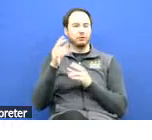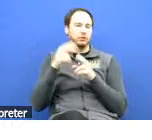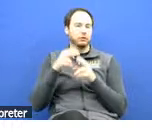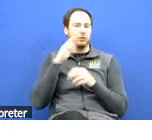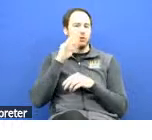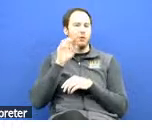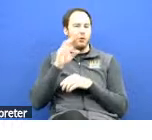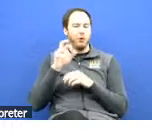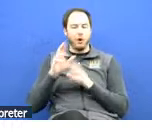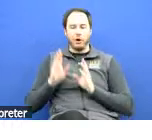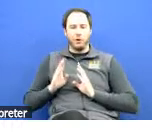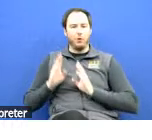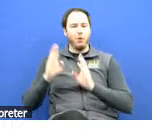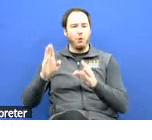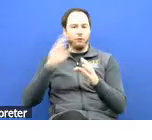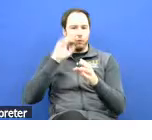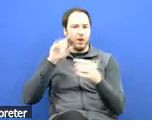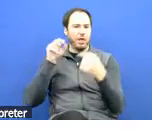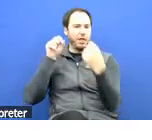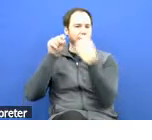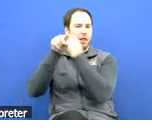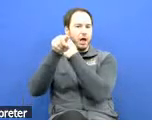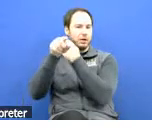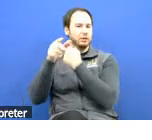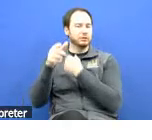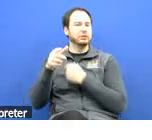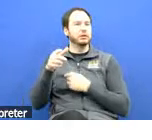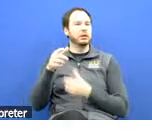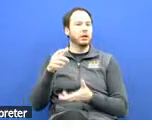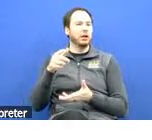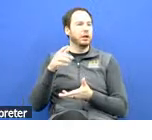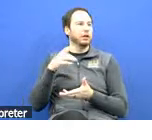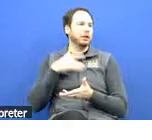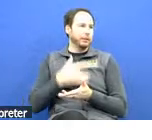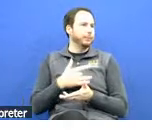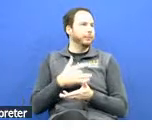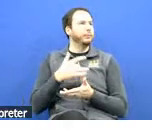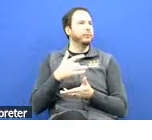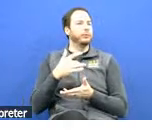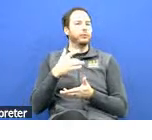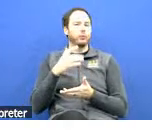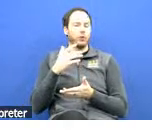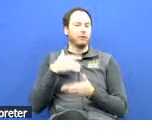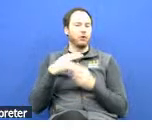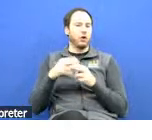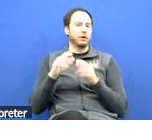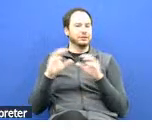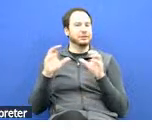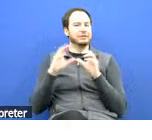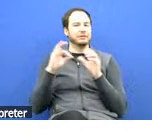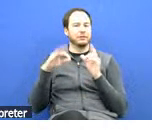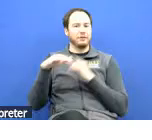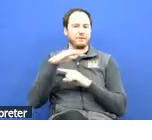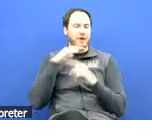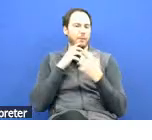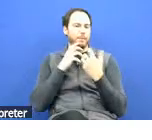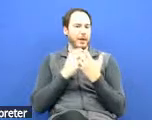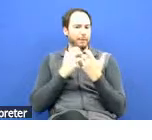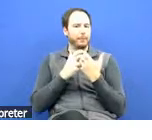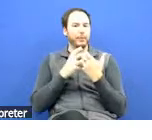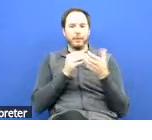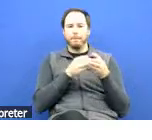will, of the line. And it does result typically in a Certificate of Environmental Compatibility and Public